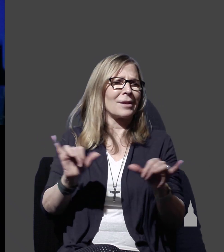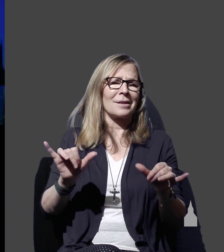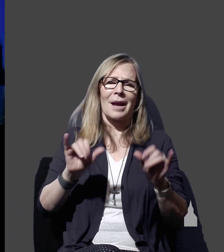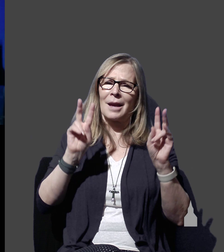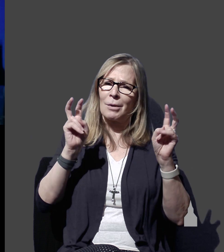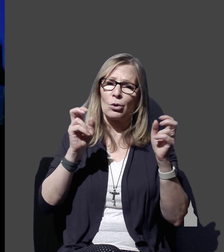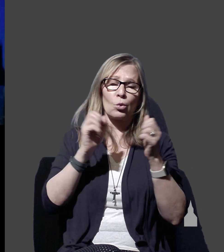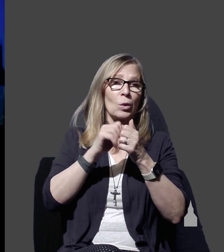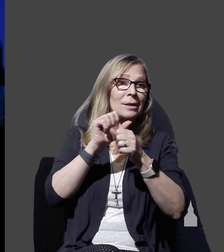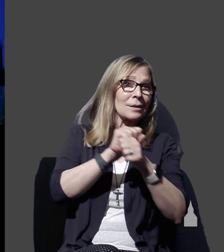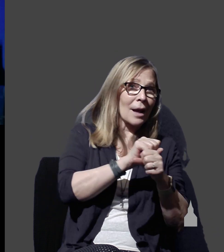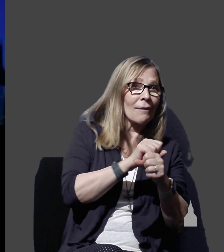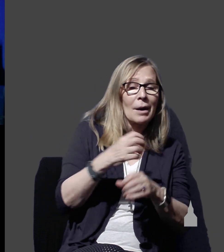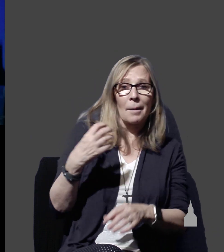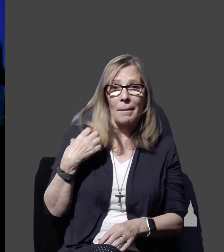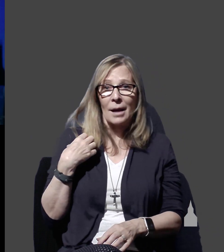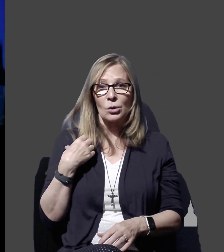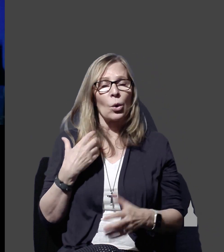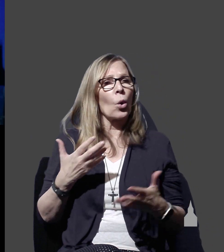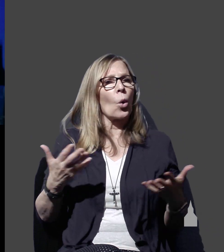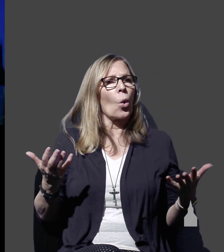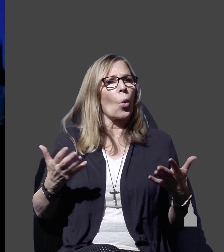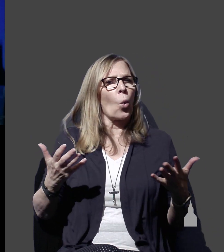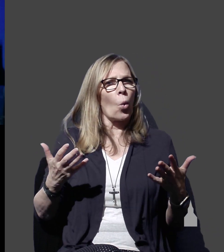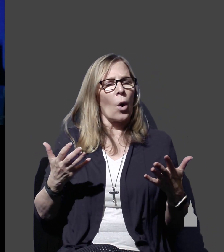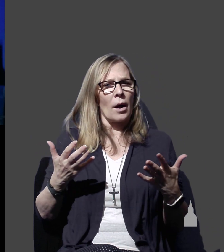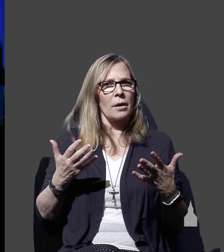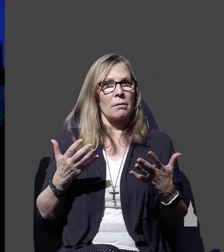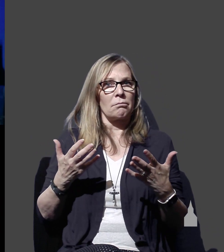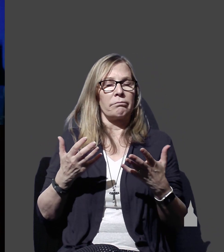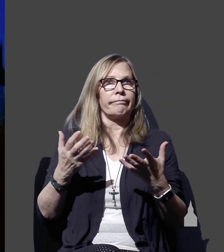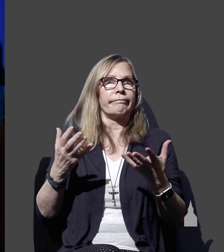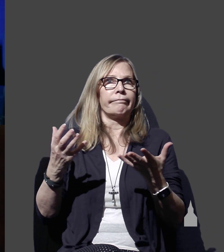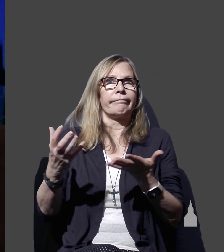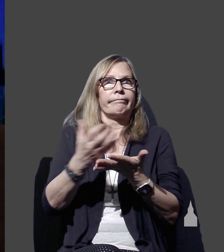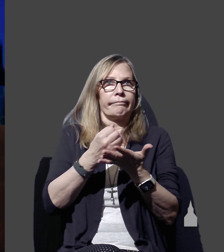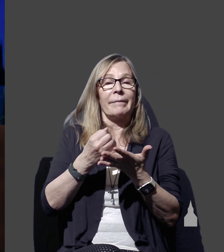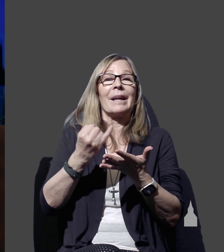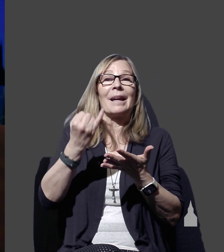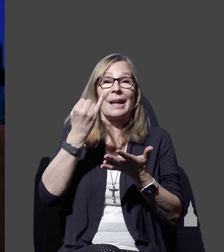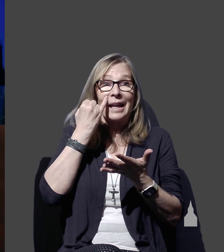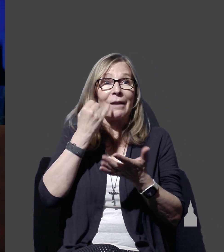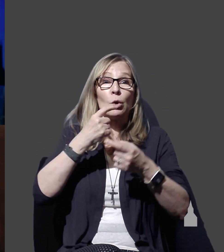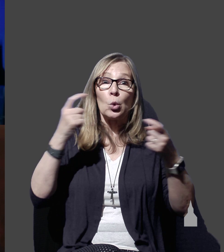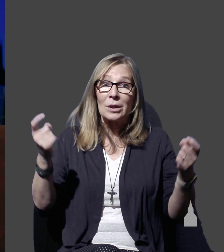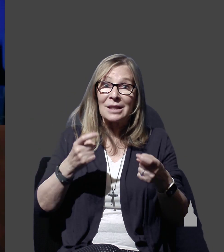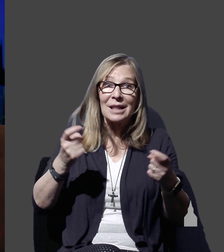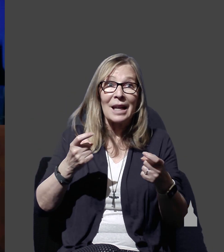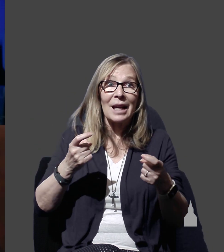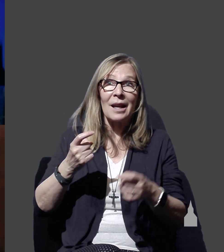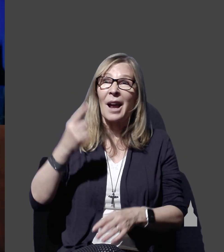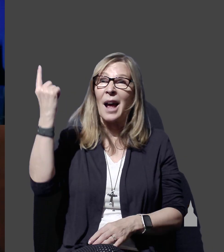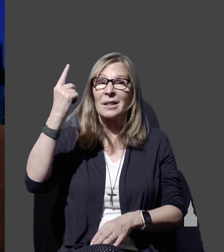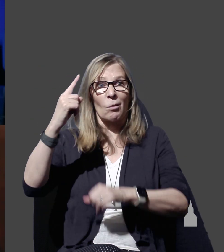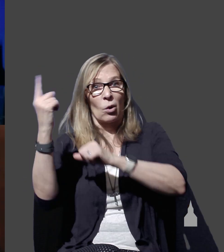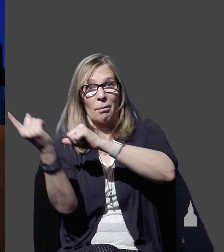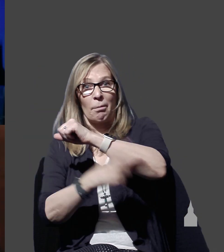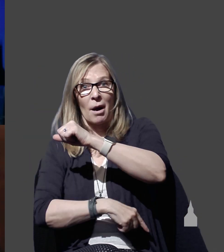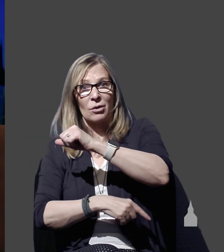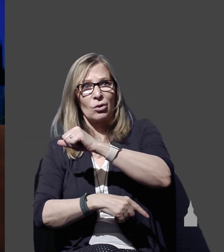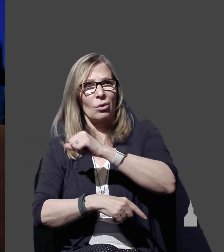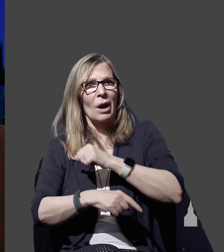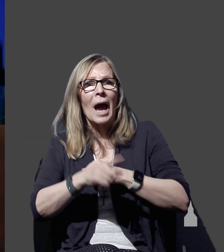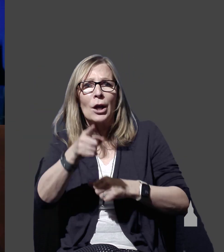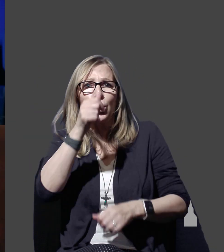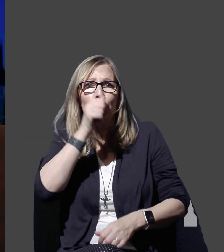and masters. He says this: "For what credit is there if, when you sin and are harshly treated, you endure it with patience?" He's talking about